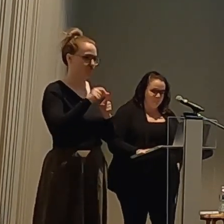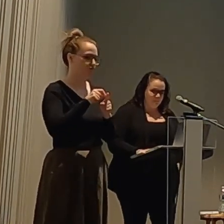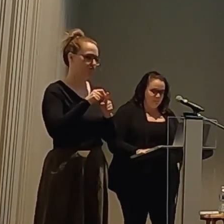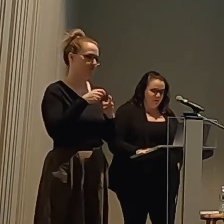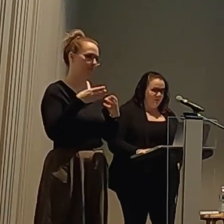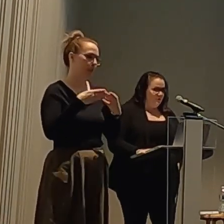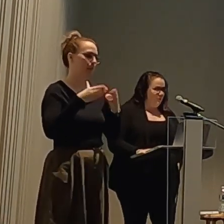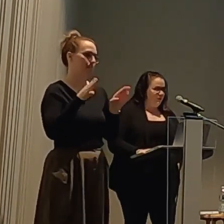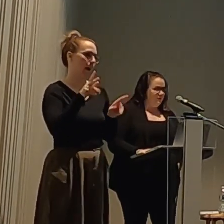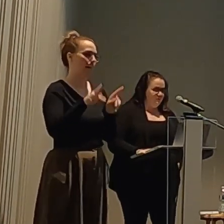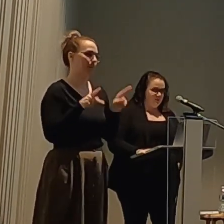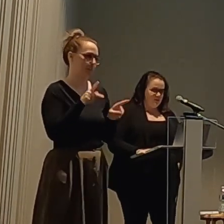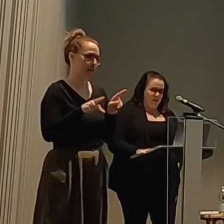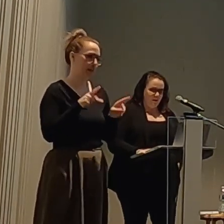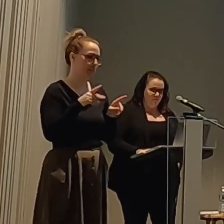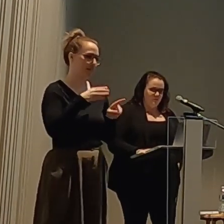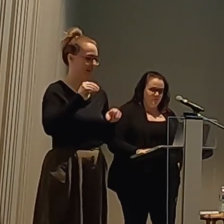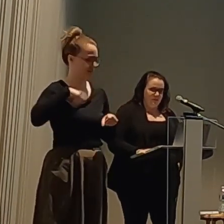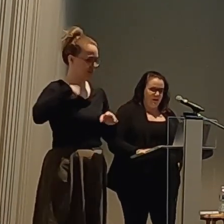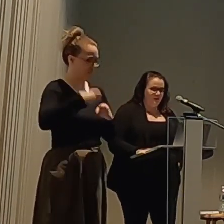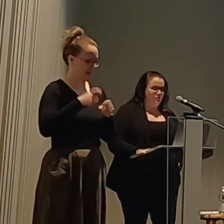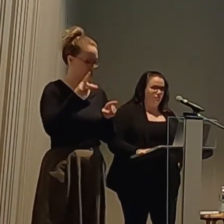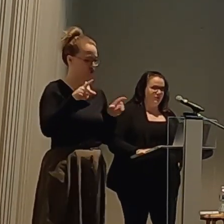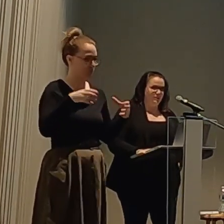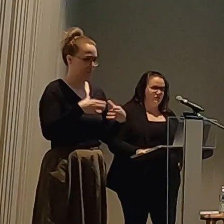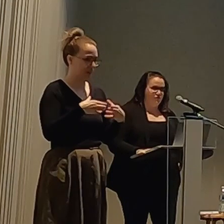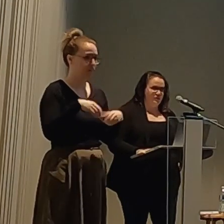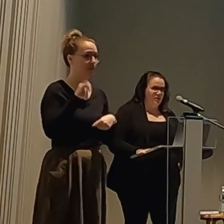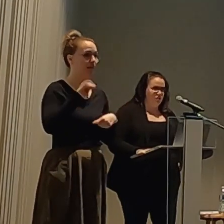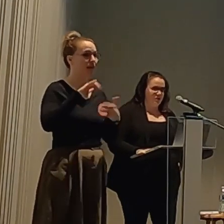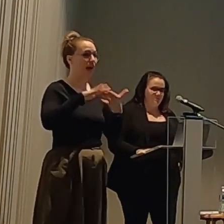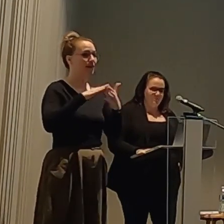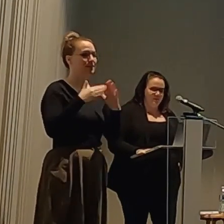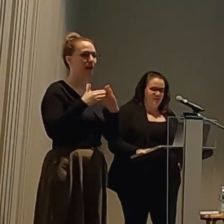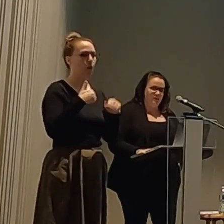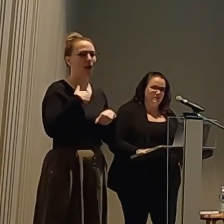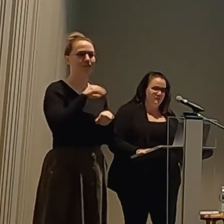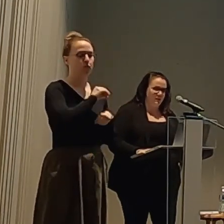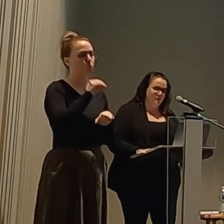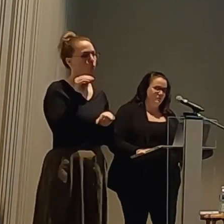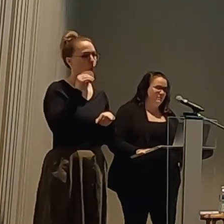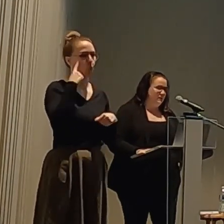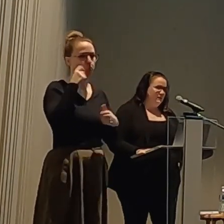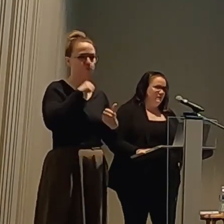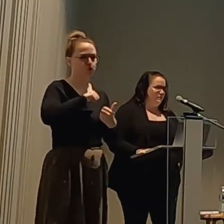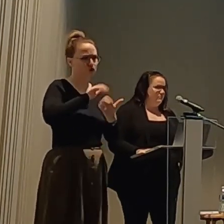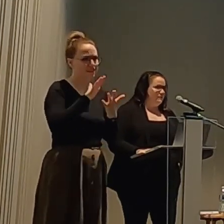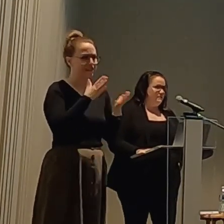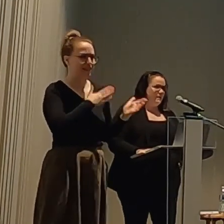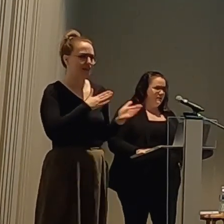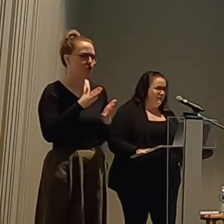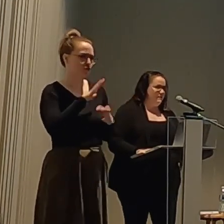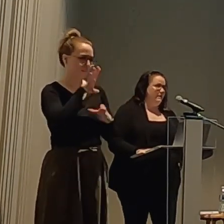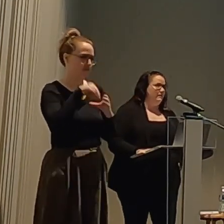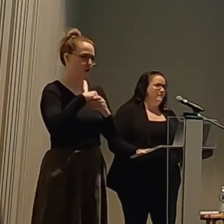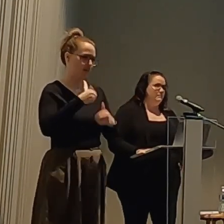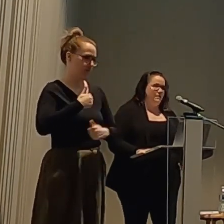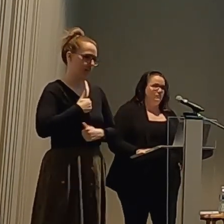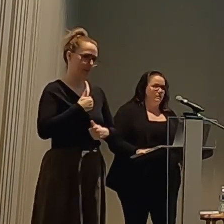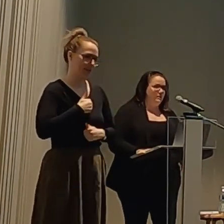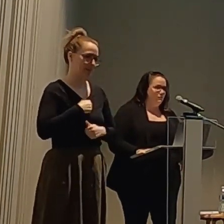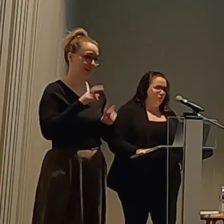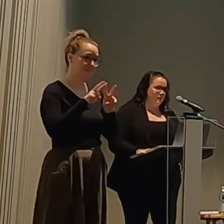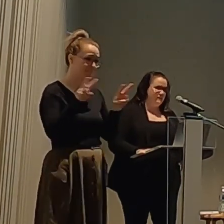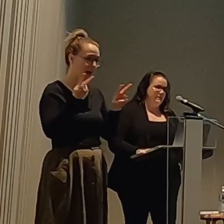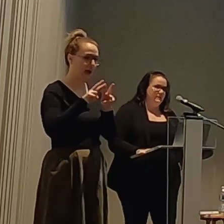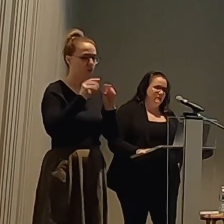people. Guernica was a town that had no real strategic military value. There was nothing there